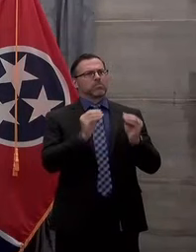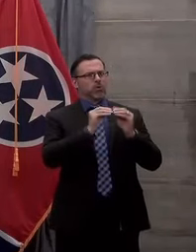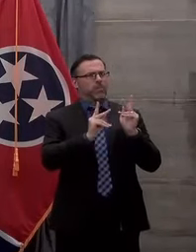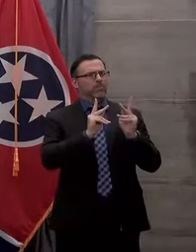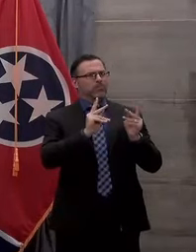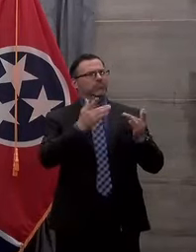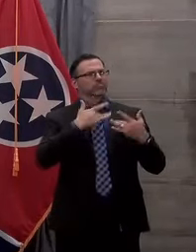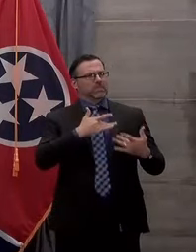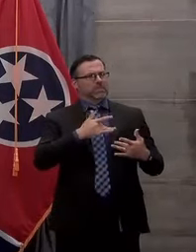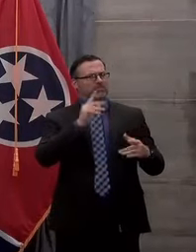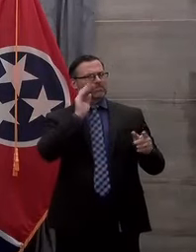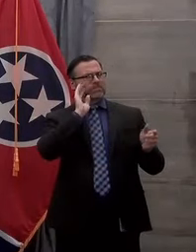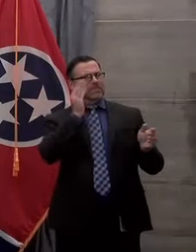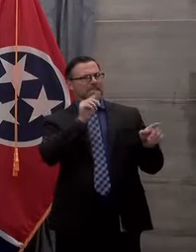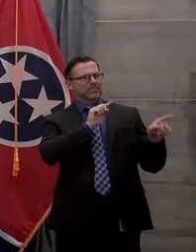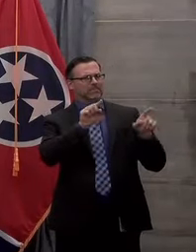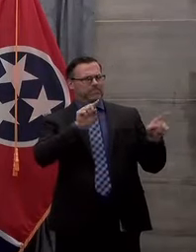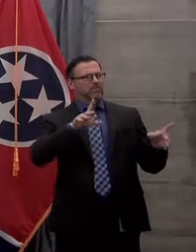state.